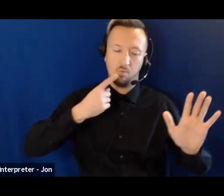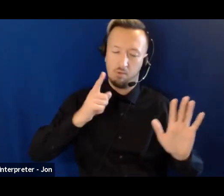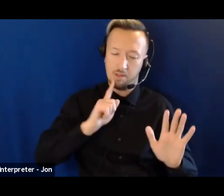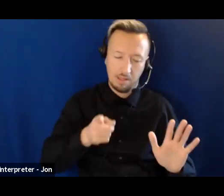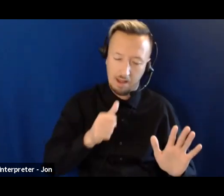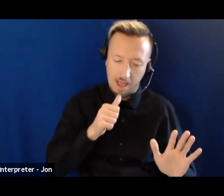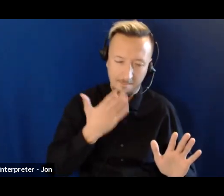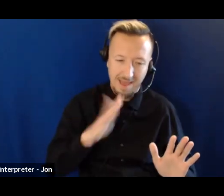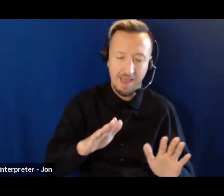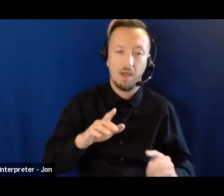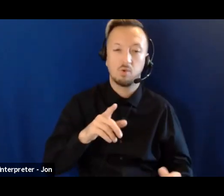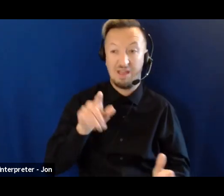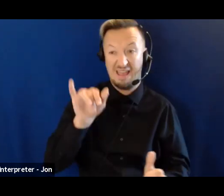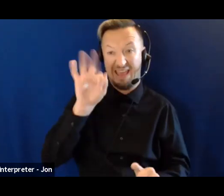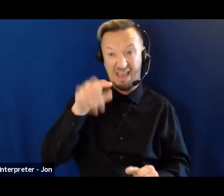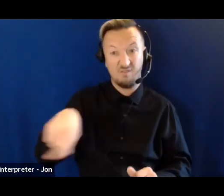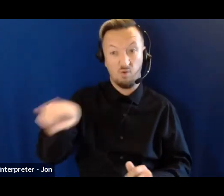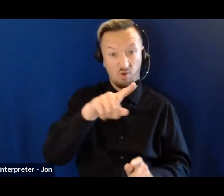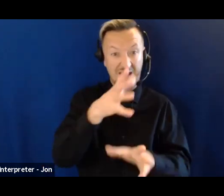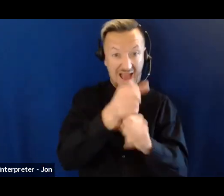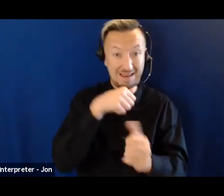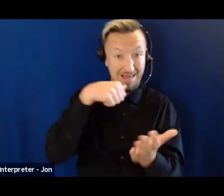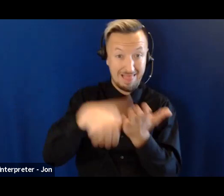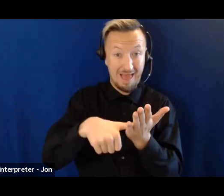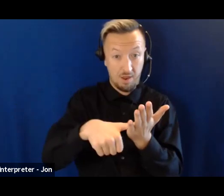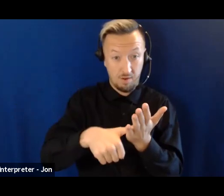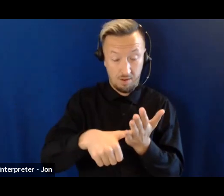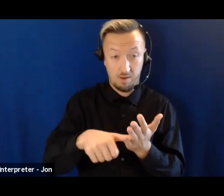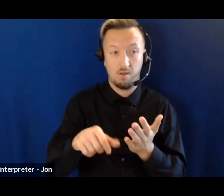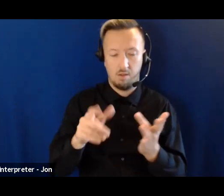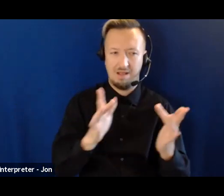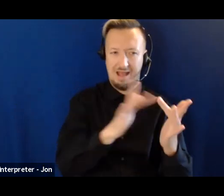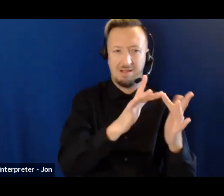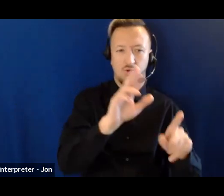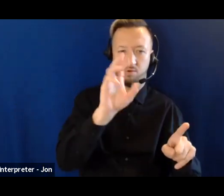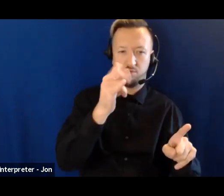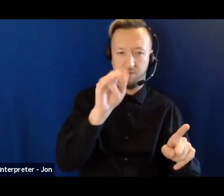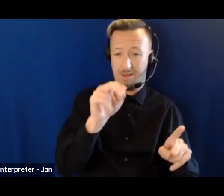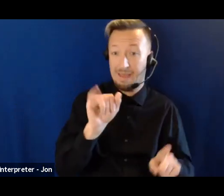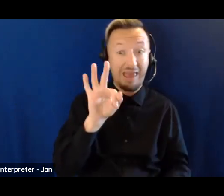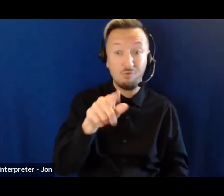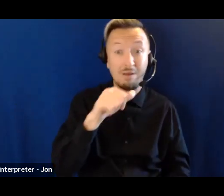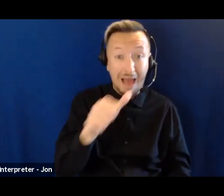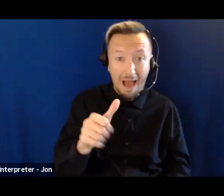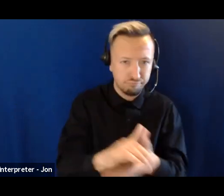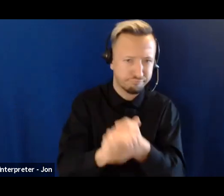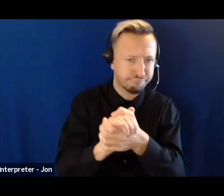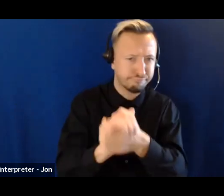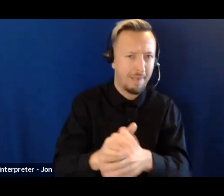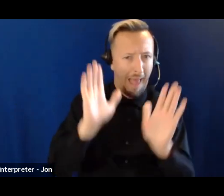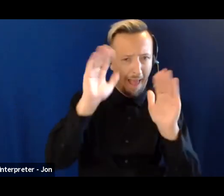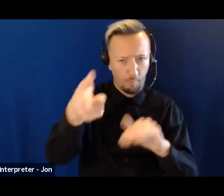out to Regina if you got one of those letters. And boy, if you're one of the few states that didn't, kudos to you. You should, I hope you're up here doing